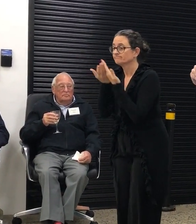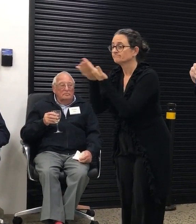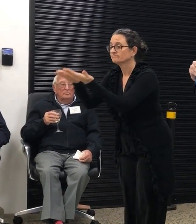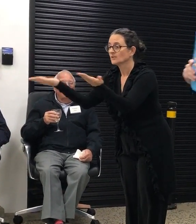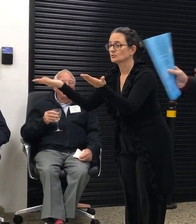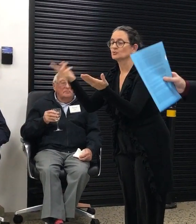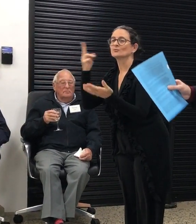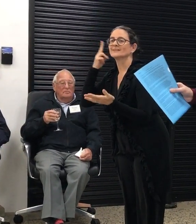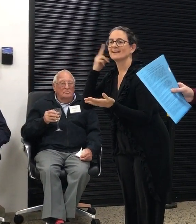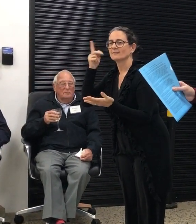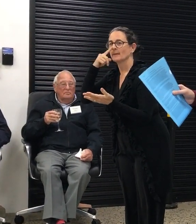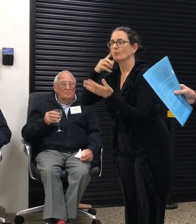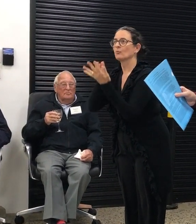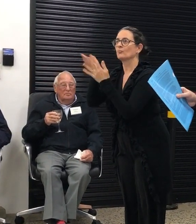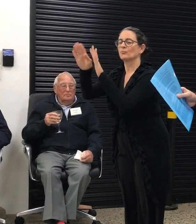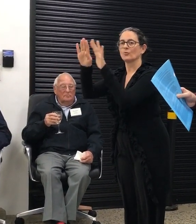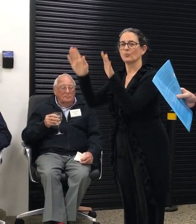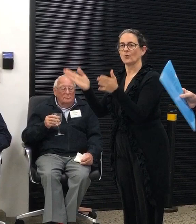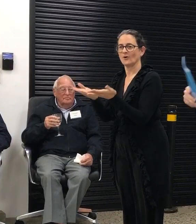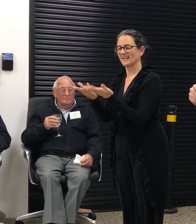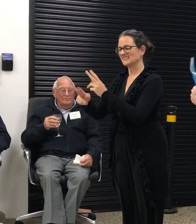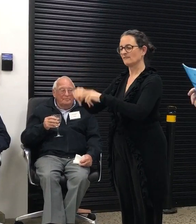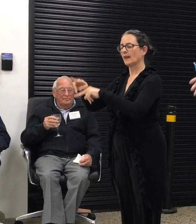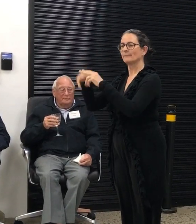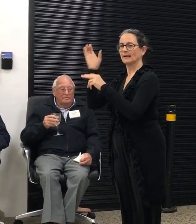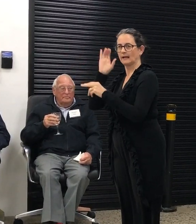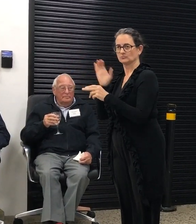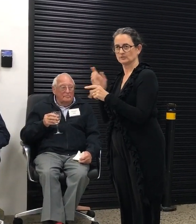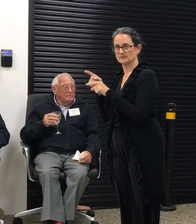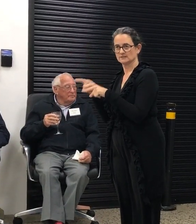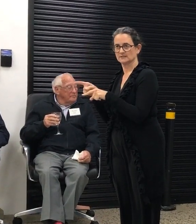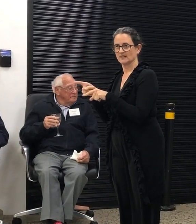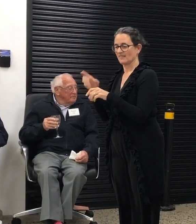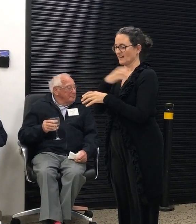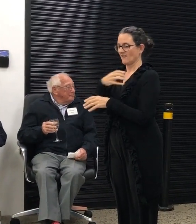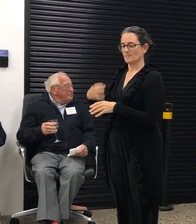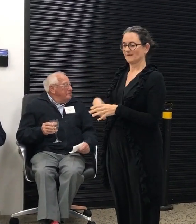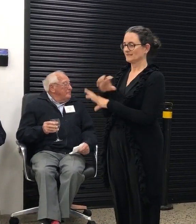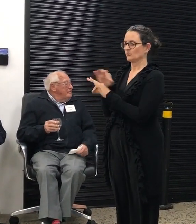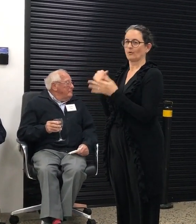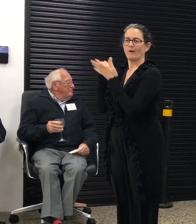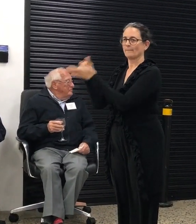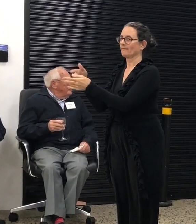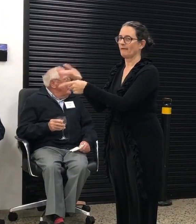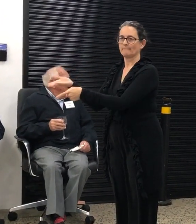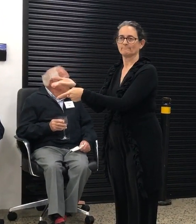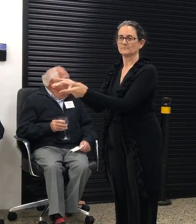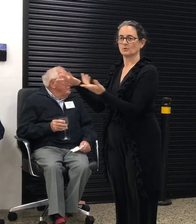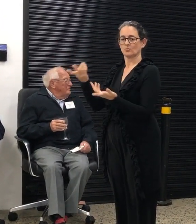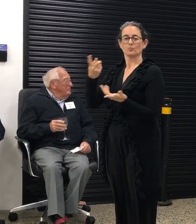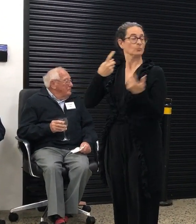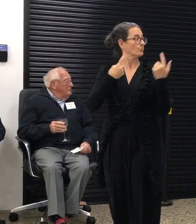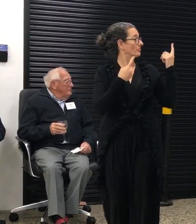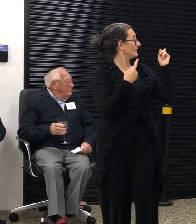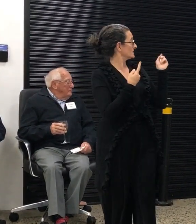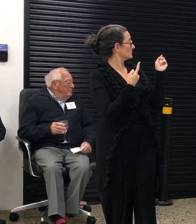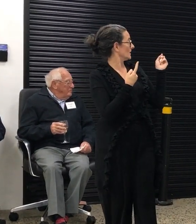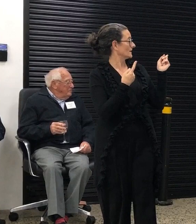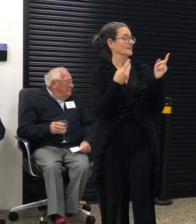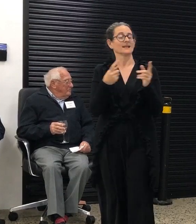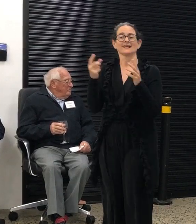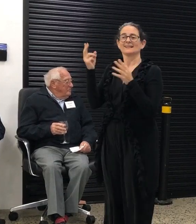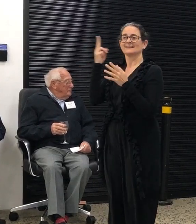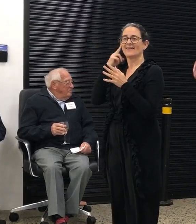left completely unhelped by their own governments. Deaf Action is the secular aid and development